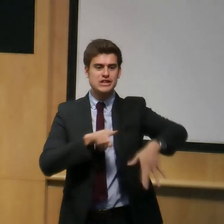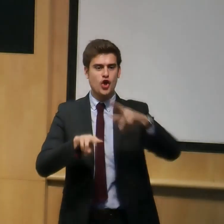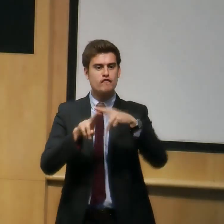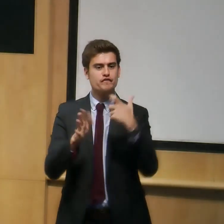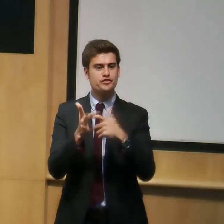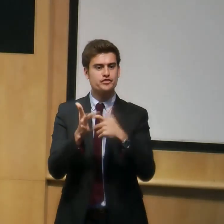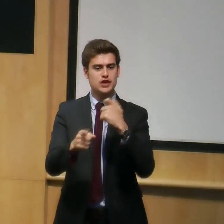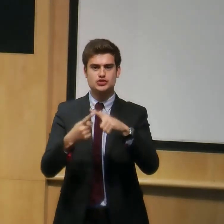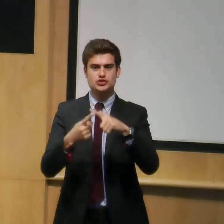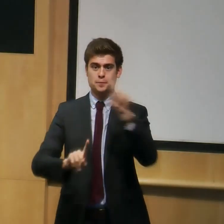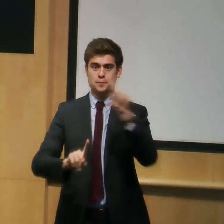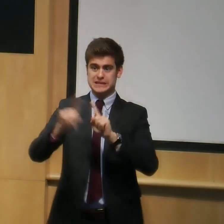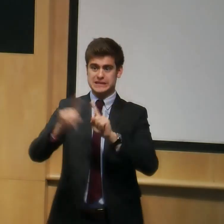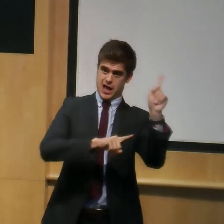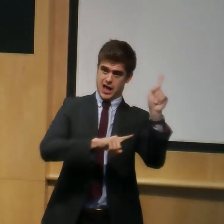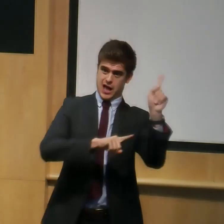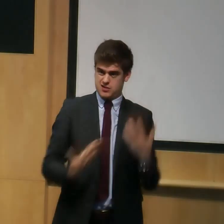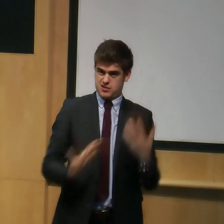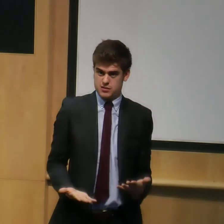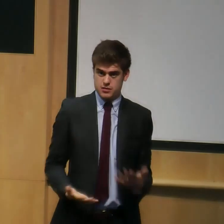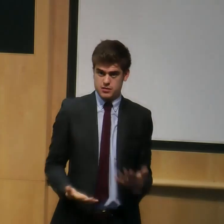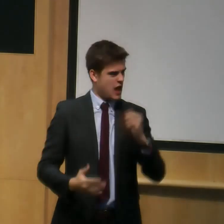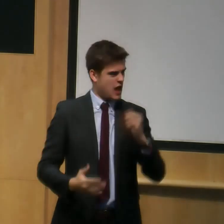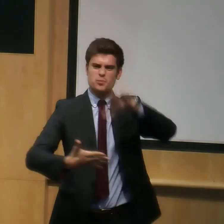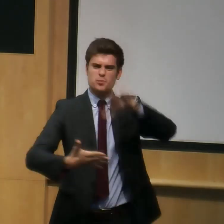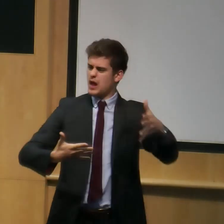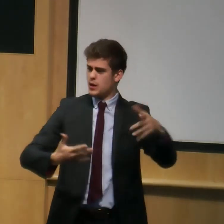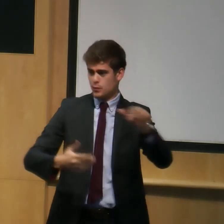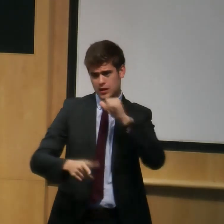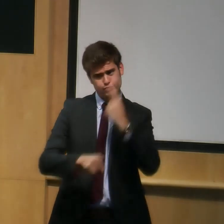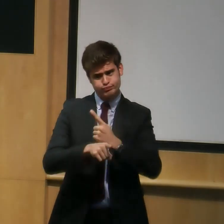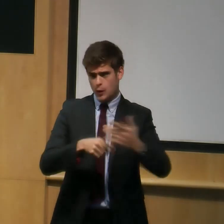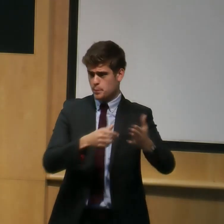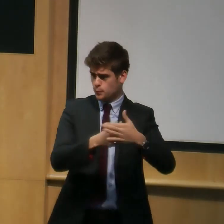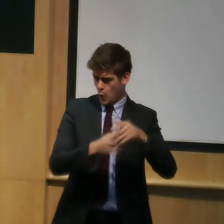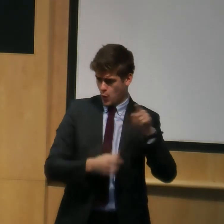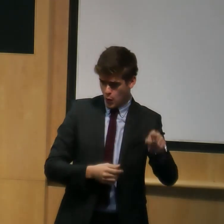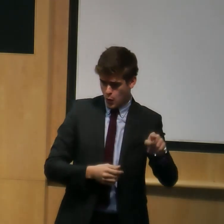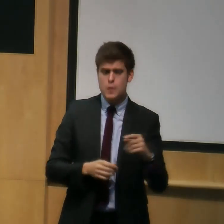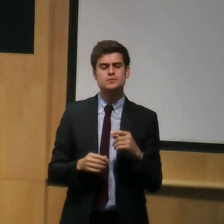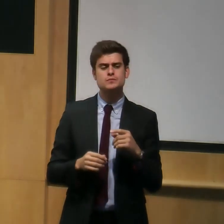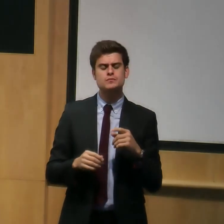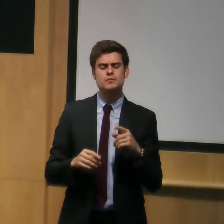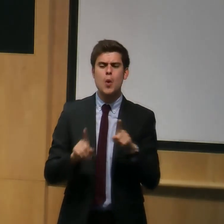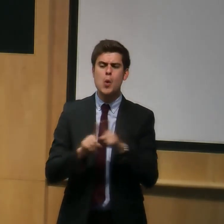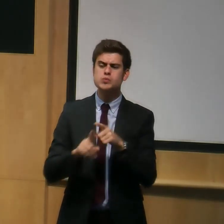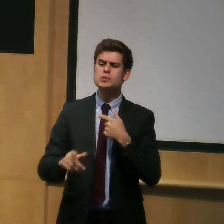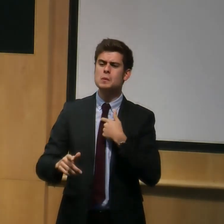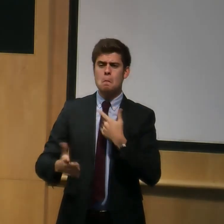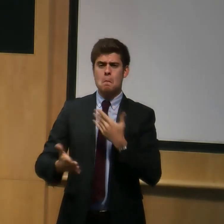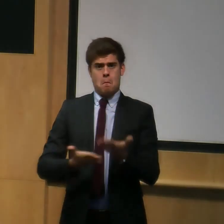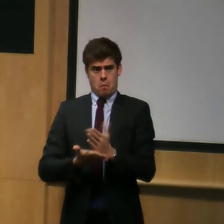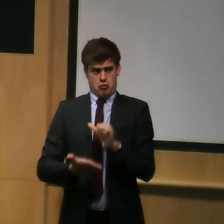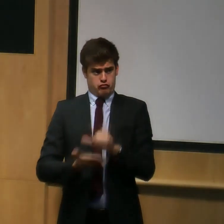their regions. Now, we're going to have a fringe meeting after this panel session. During that fringe meeting, one of them